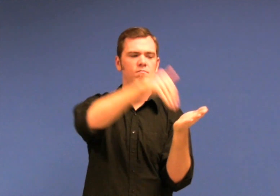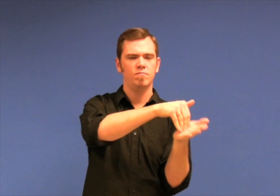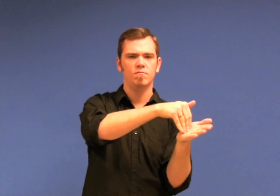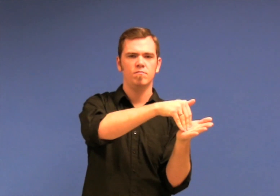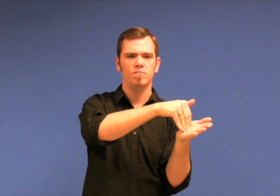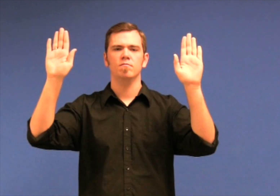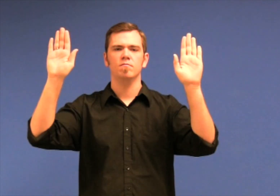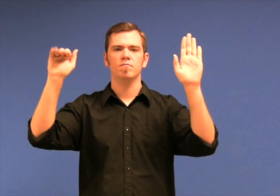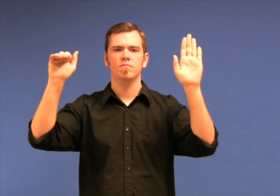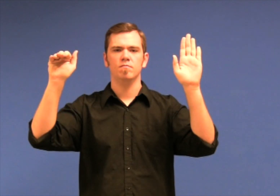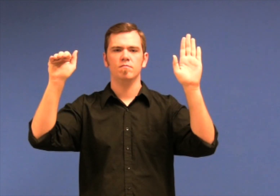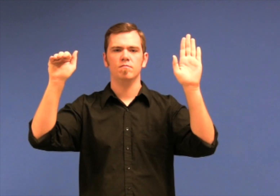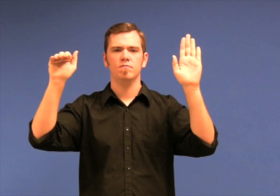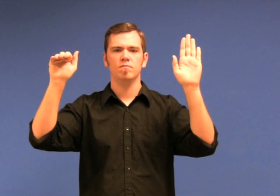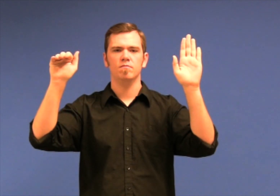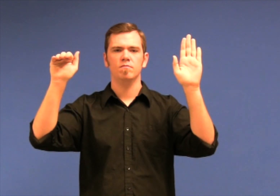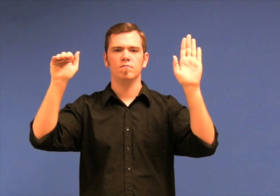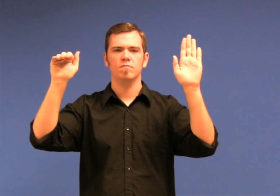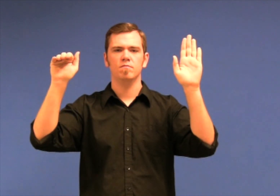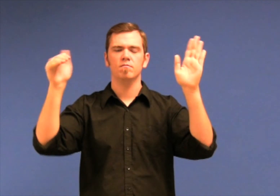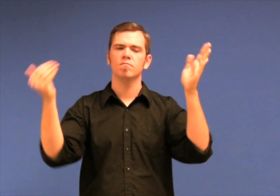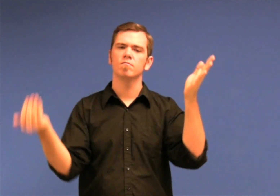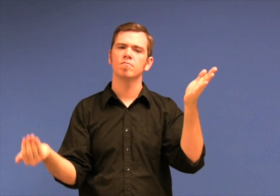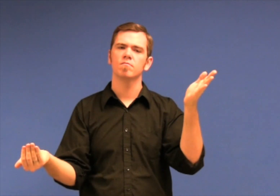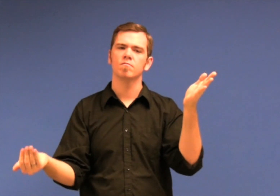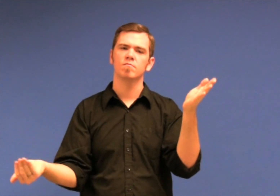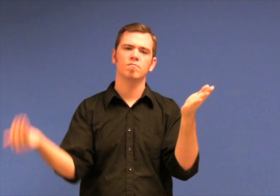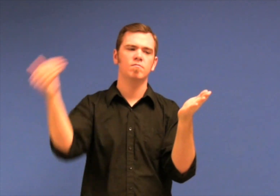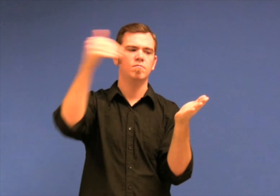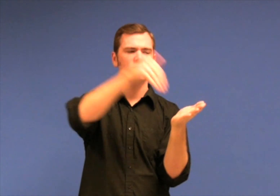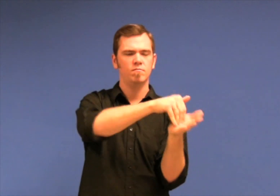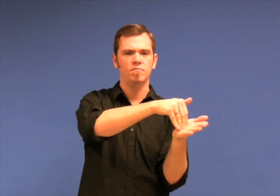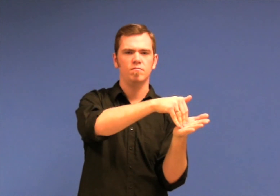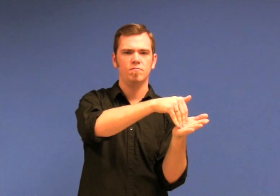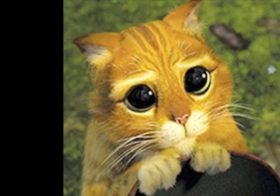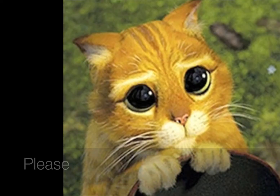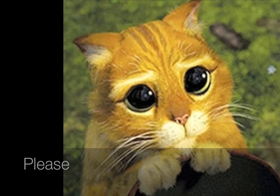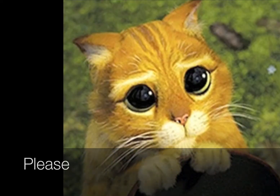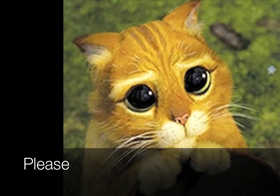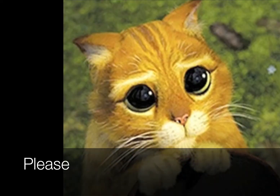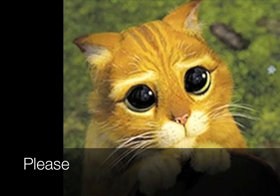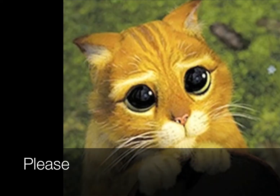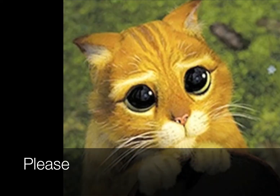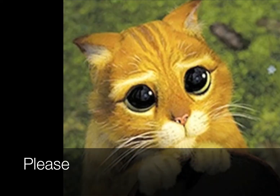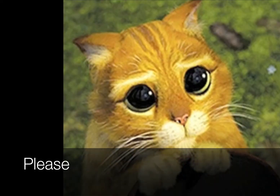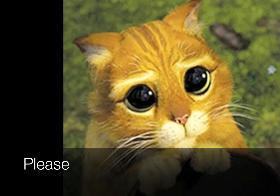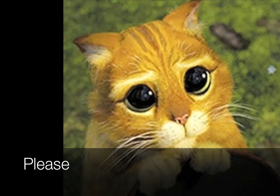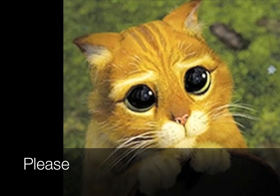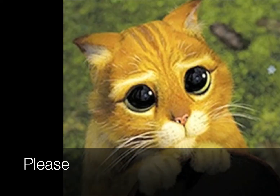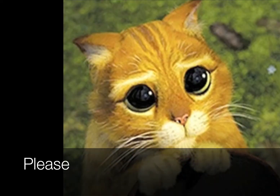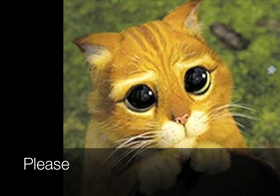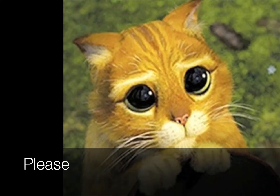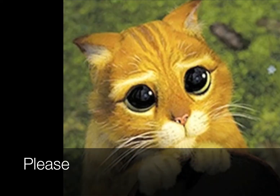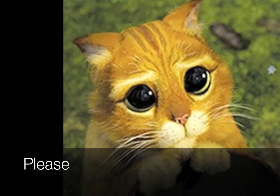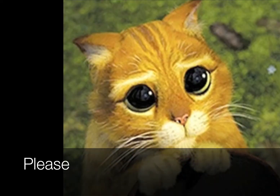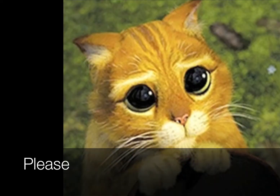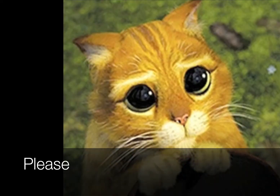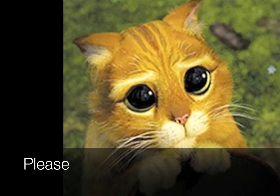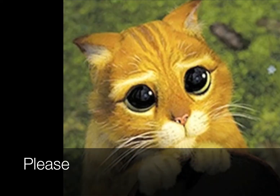again. Very important sign in ASL 1. Again. The sign for please. The sign